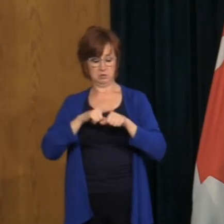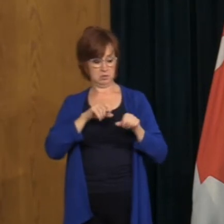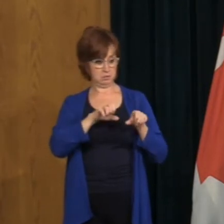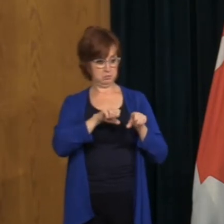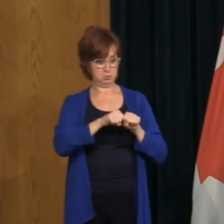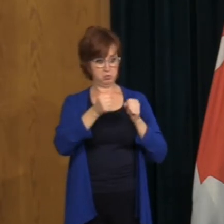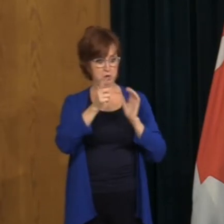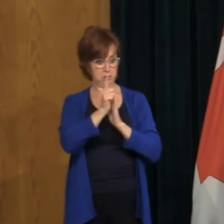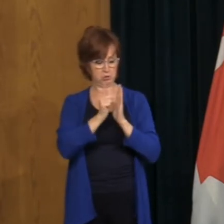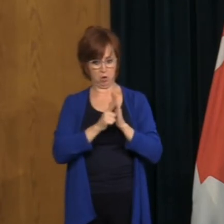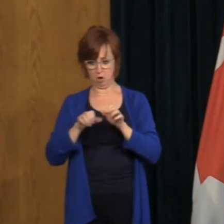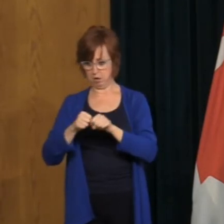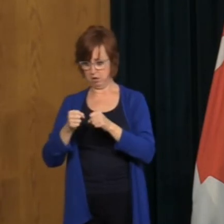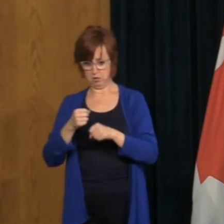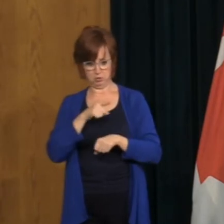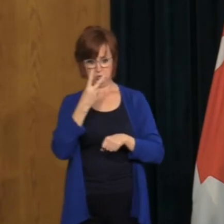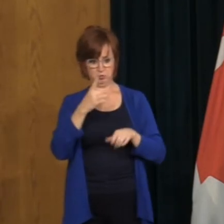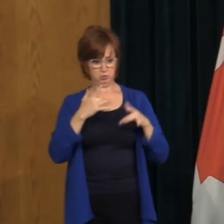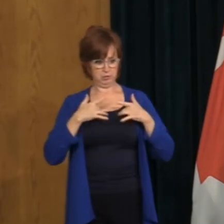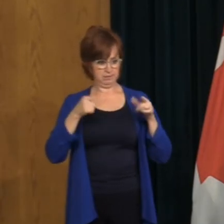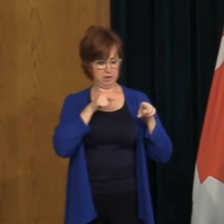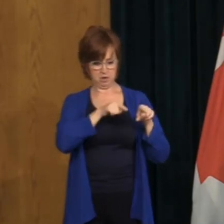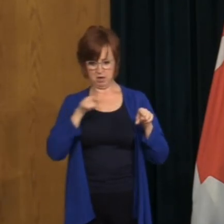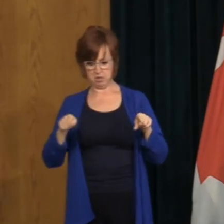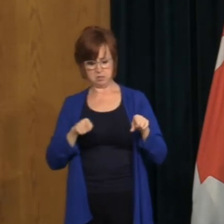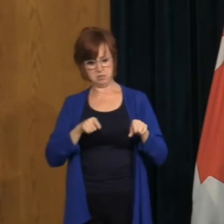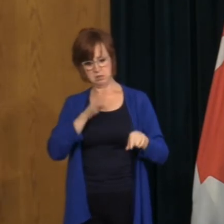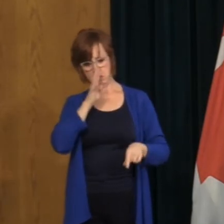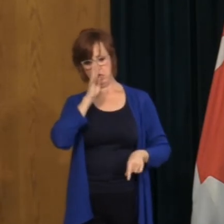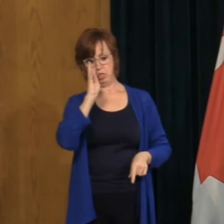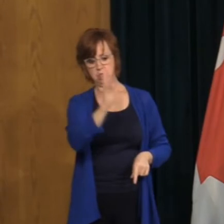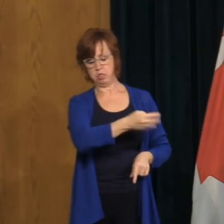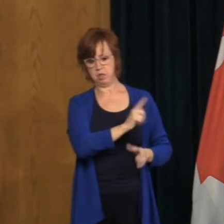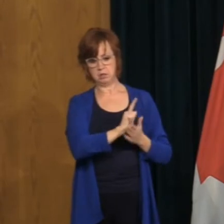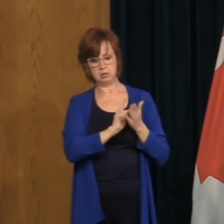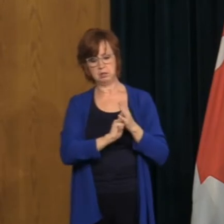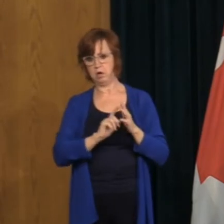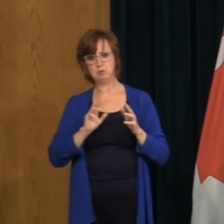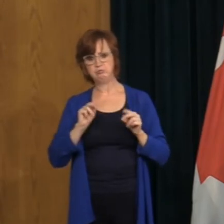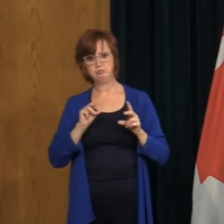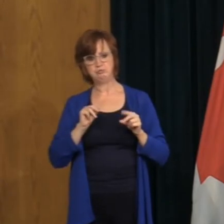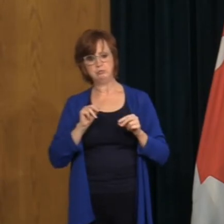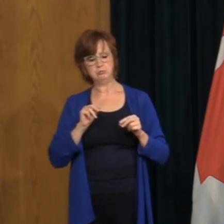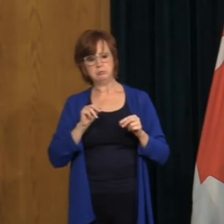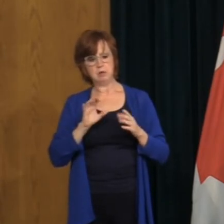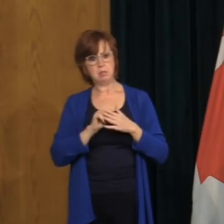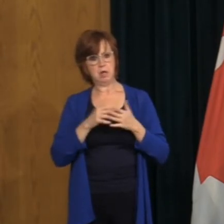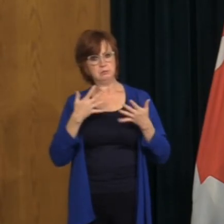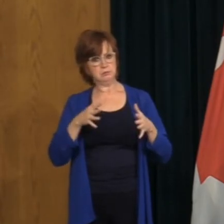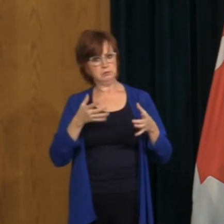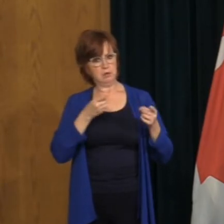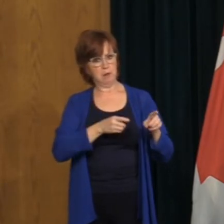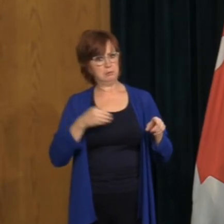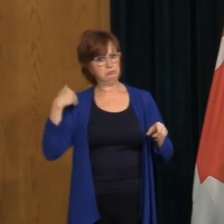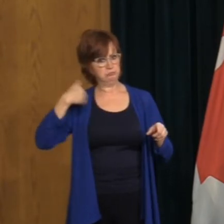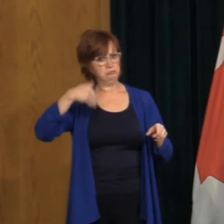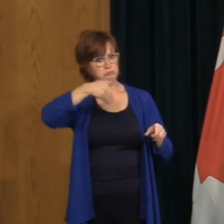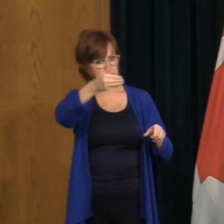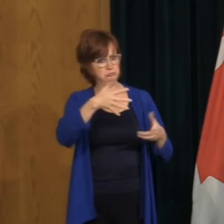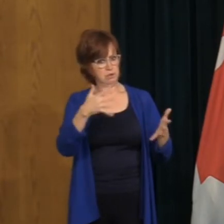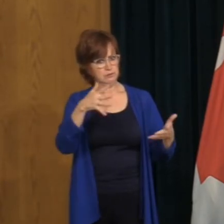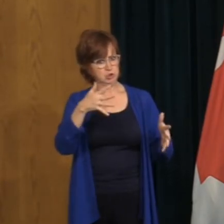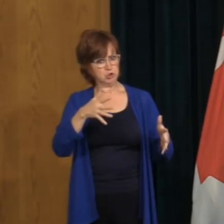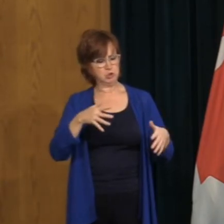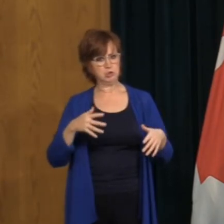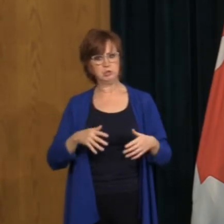reach out very quickly for a number of reasons. One is to ensure that we can do the appropriate contact tracing and testing so that we can isolate the